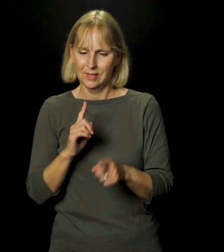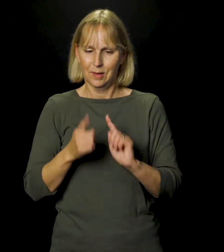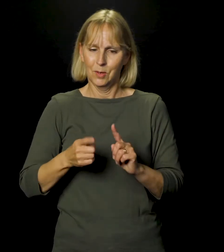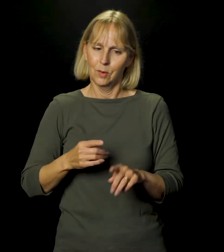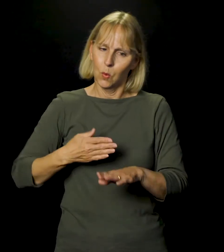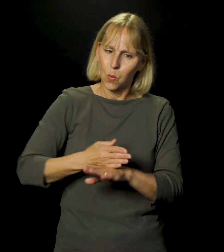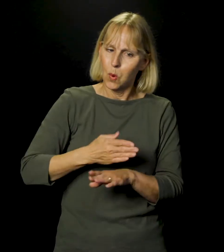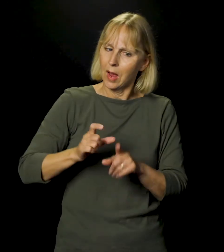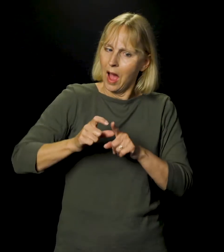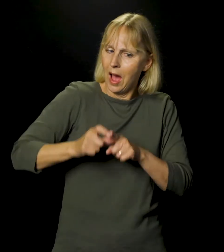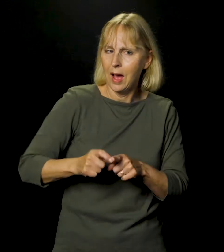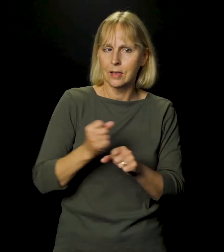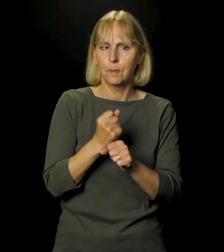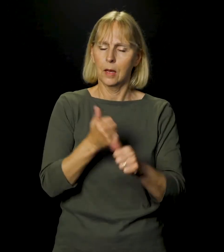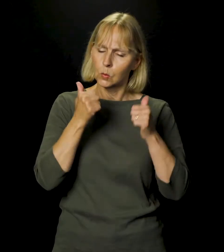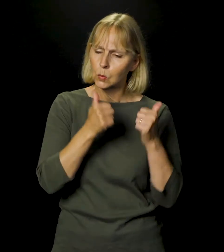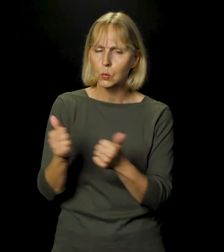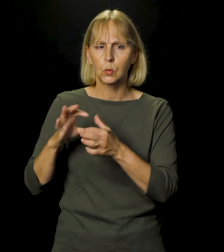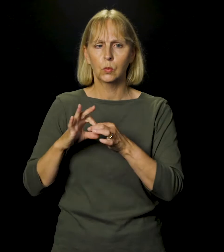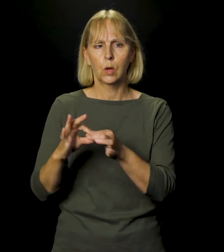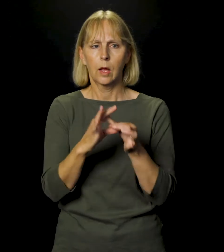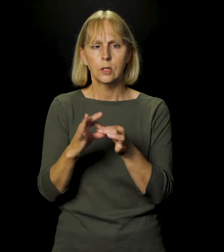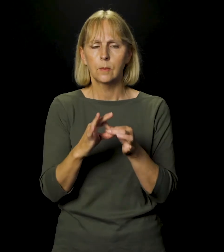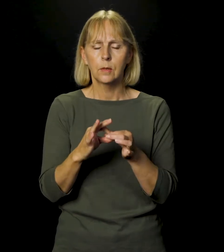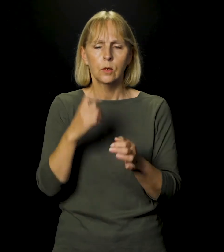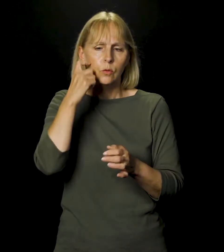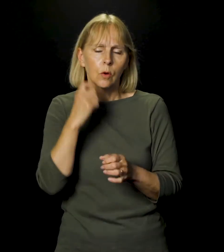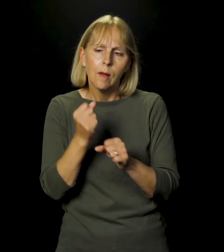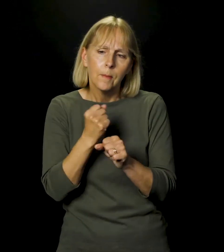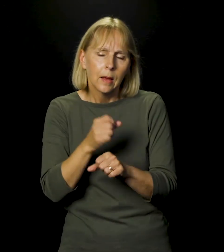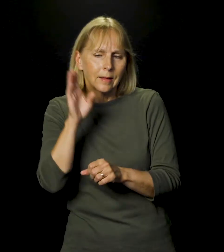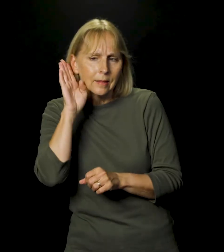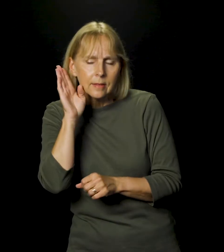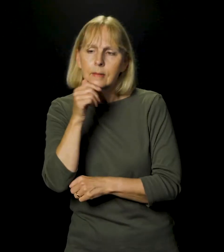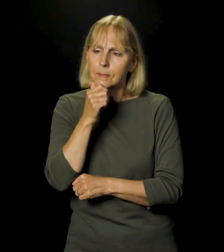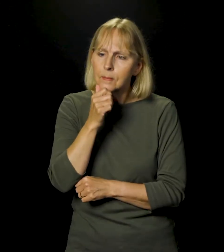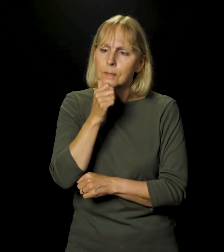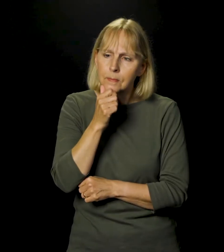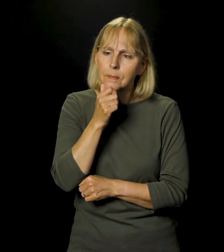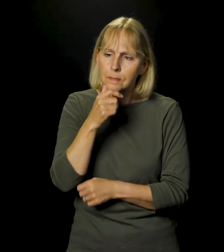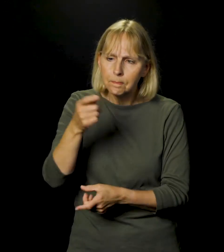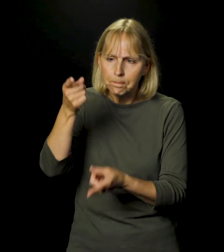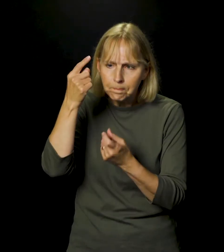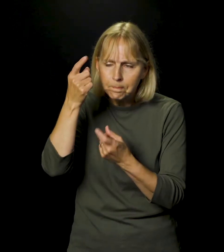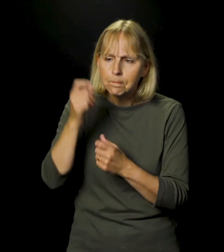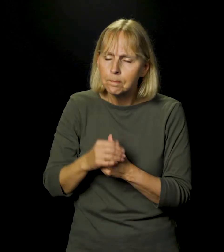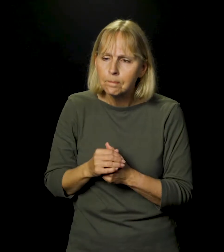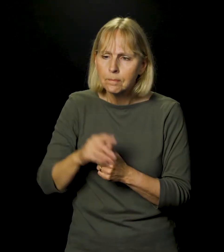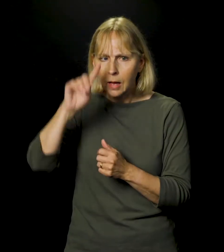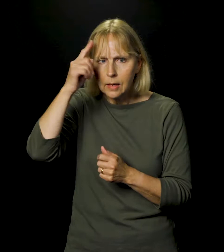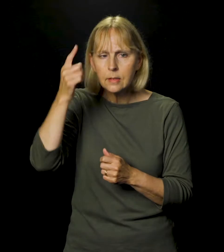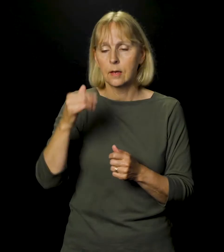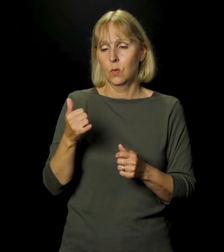don't you? To listen well and to respond in a productive way, to compromise and reach a